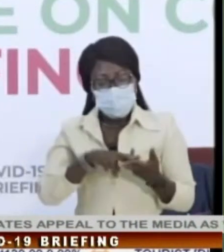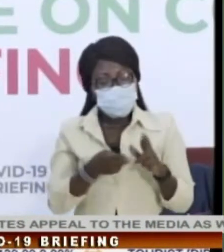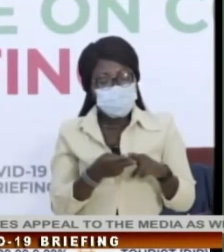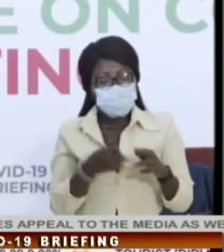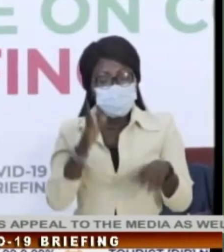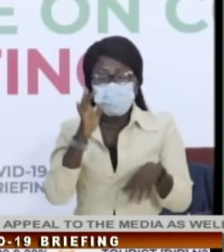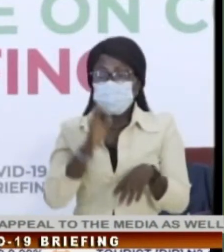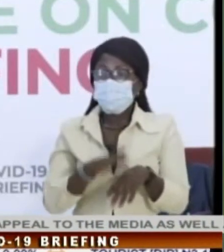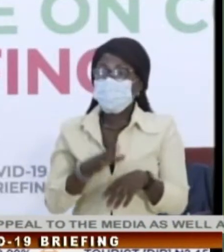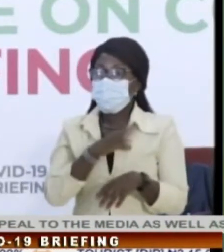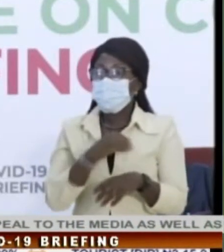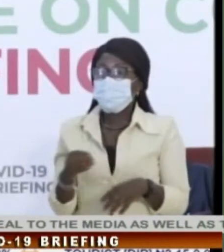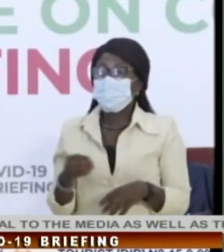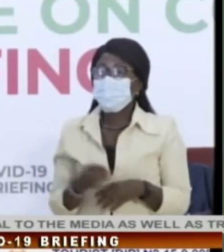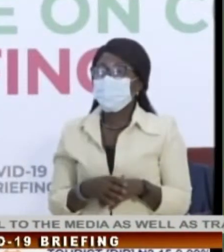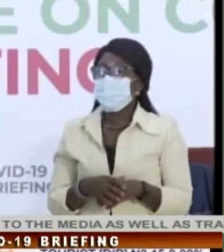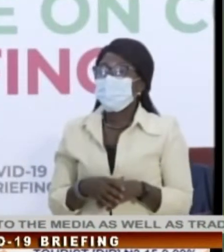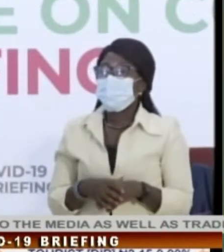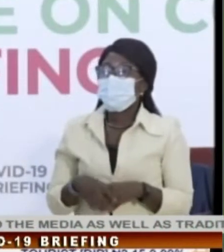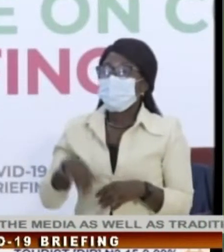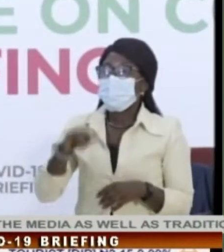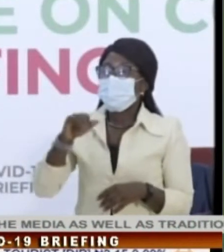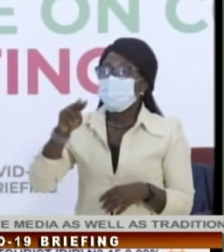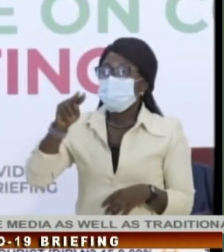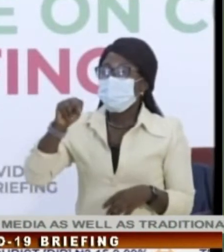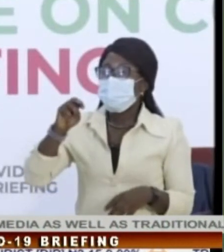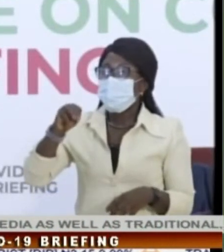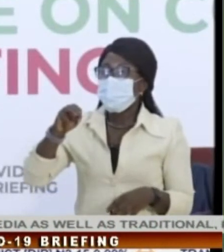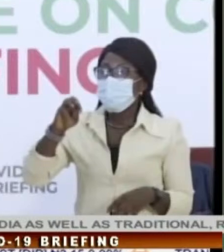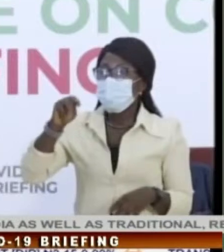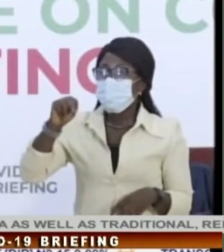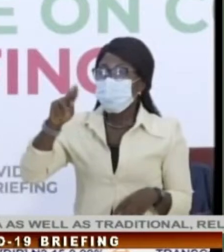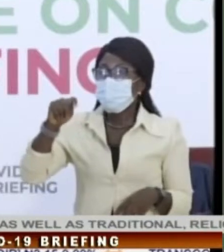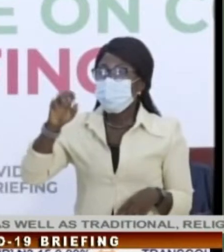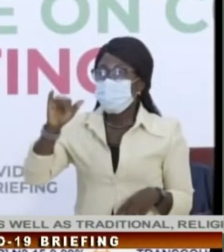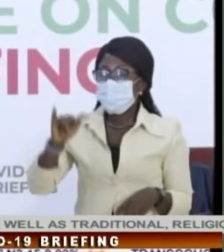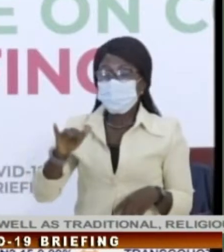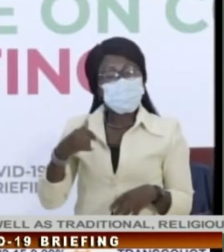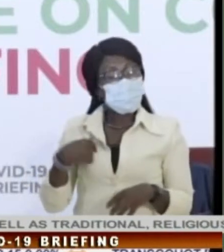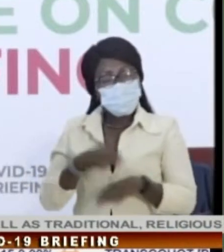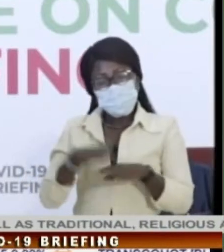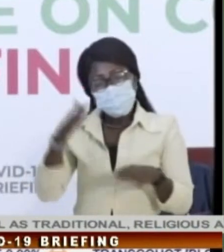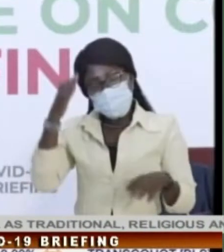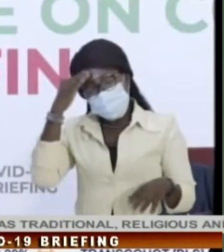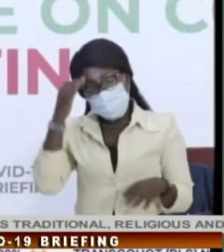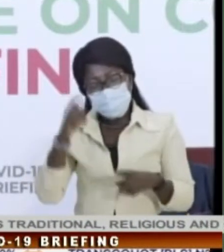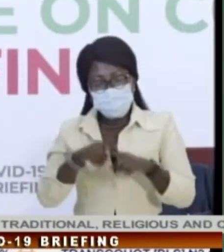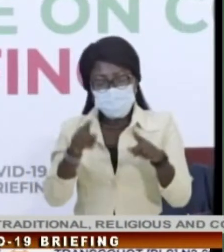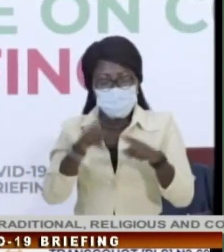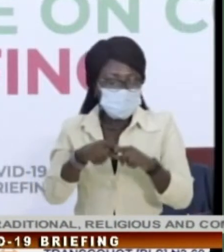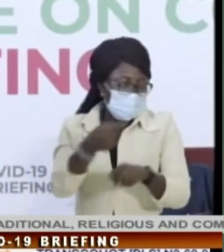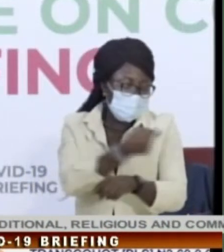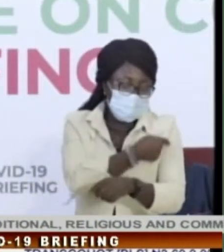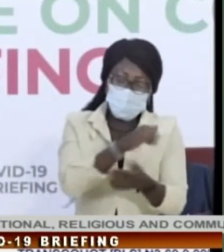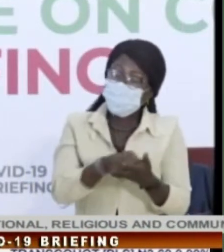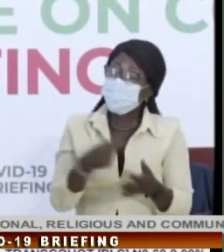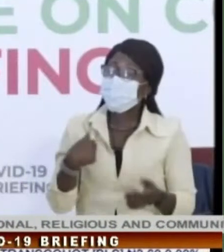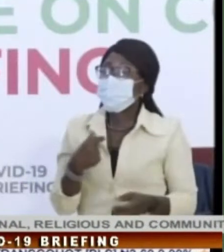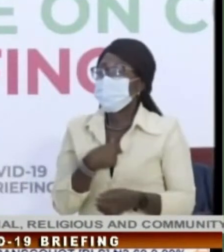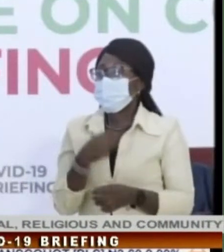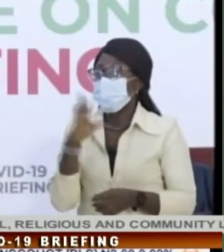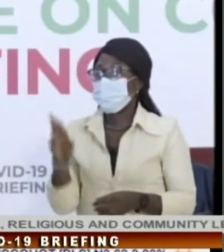herd immunity, there is no shadow of that, even from different vaccines that we've used in the past, that it